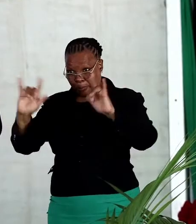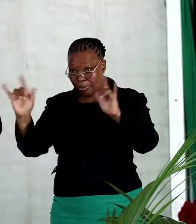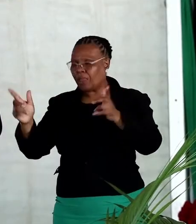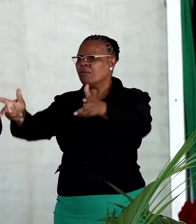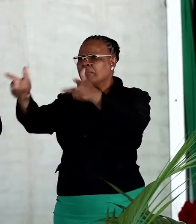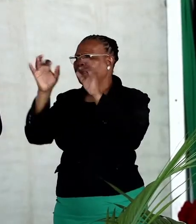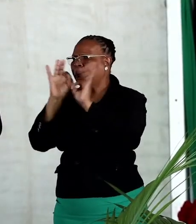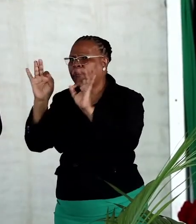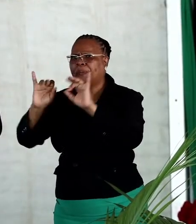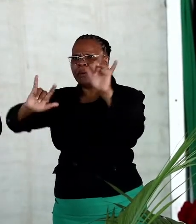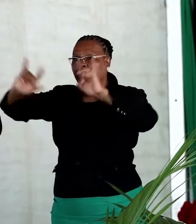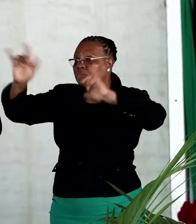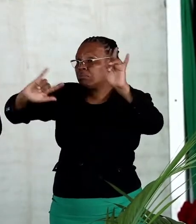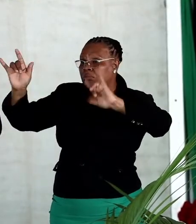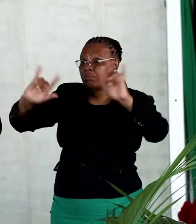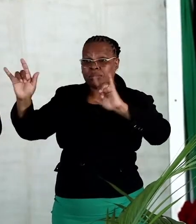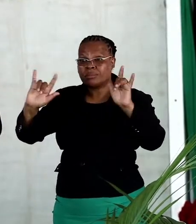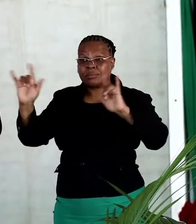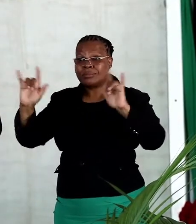Andiniva.